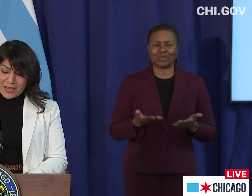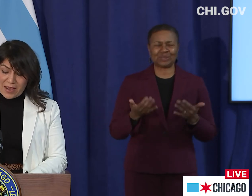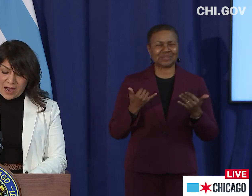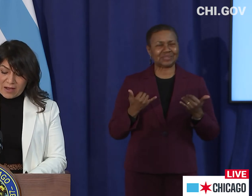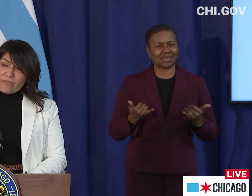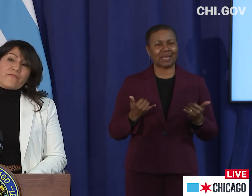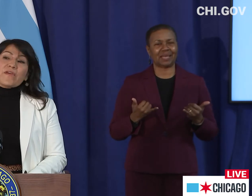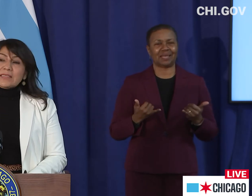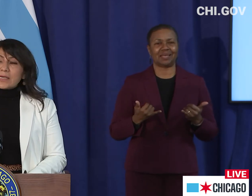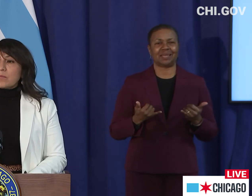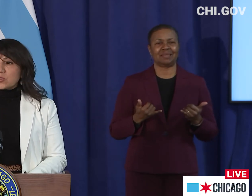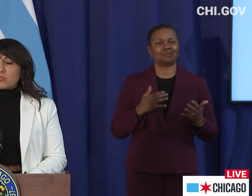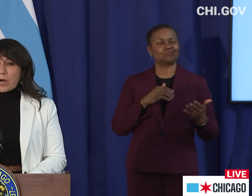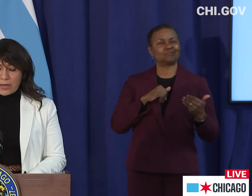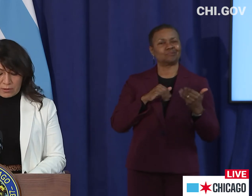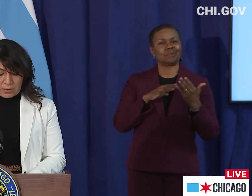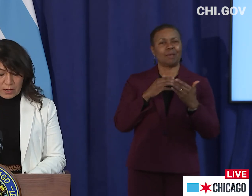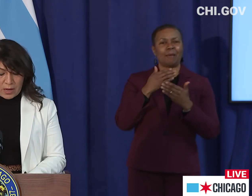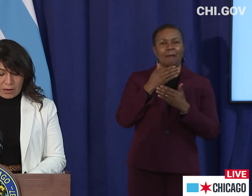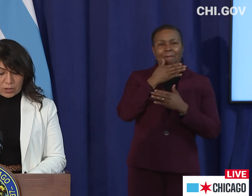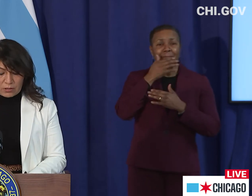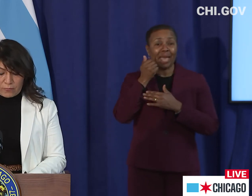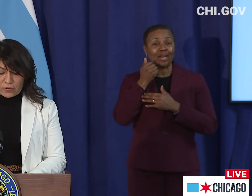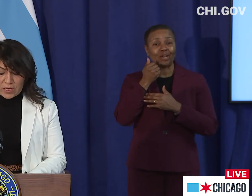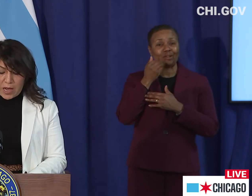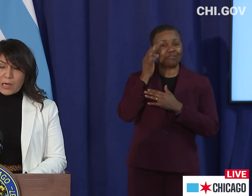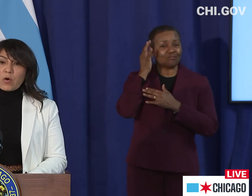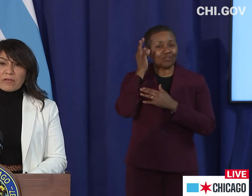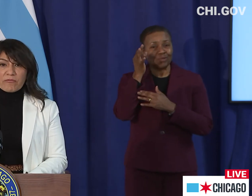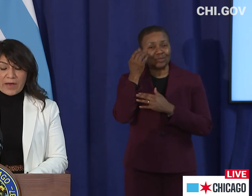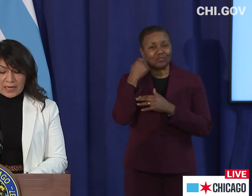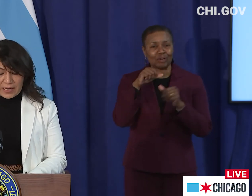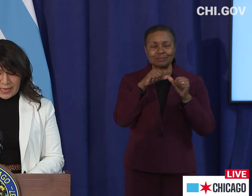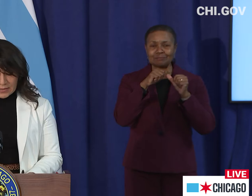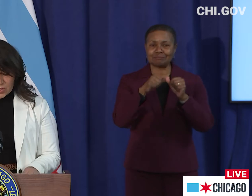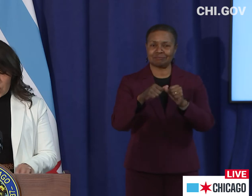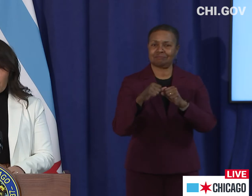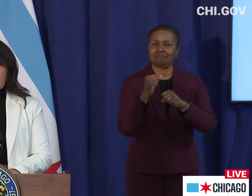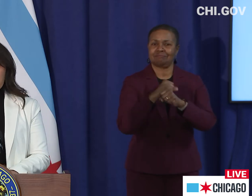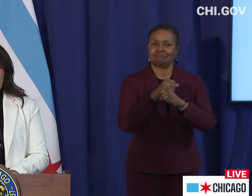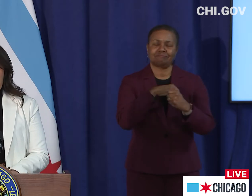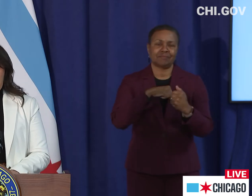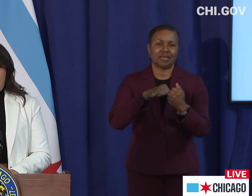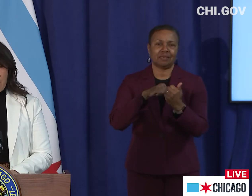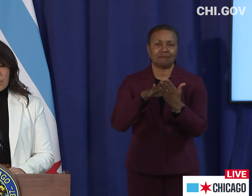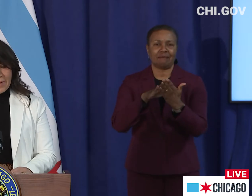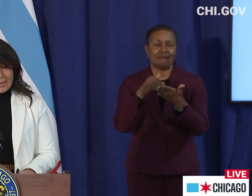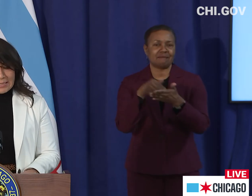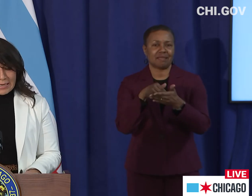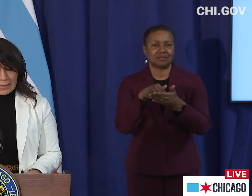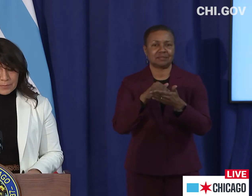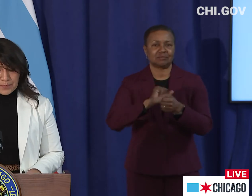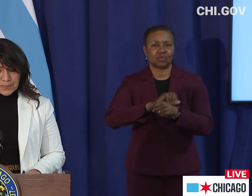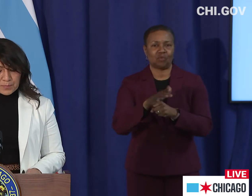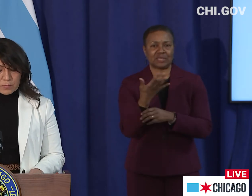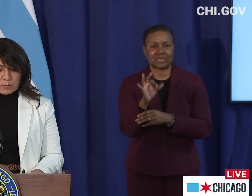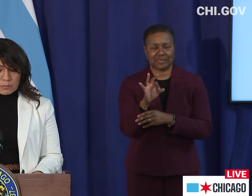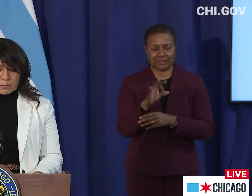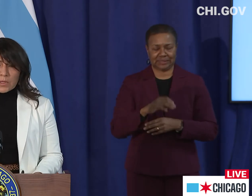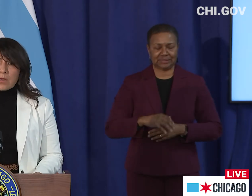today facing a much brighter outlook for the ongoing fight against COVID-19.